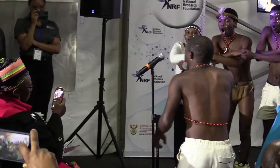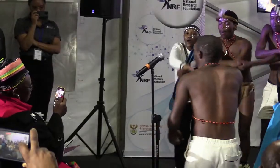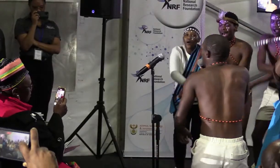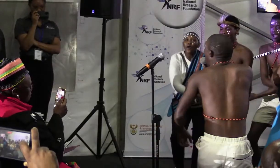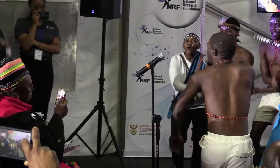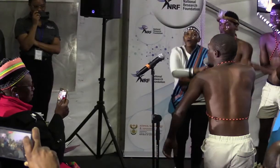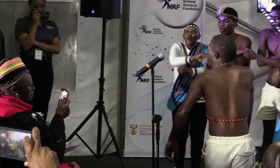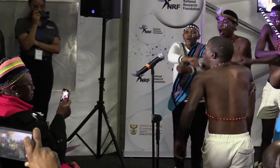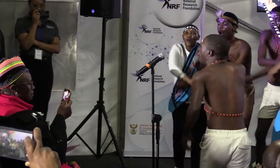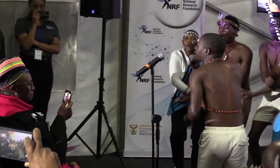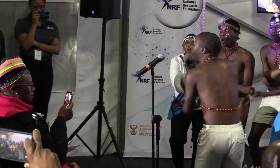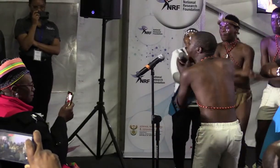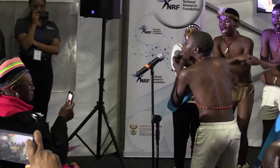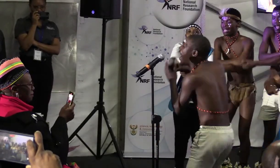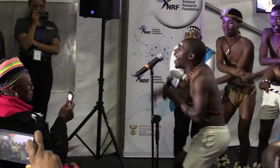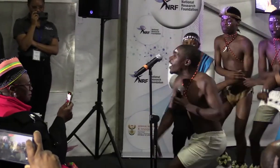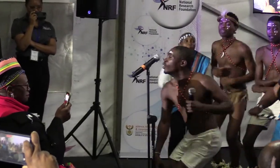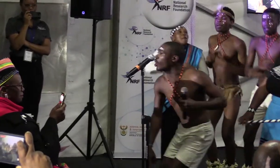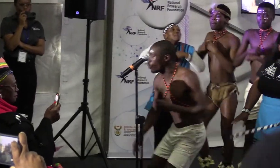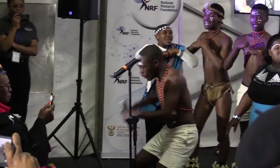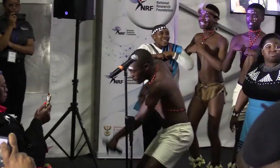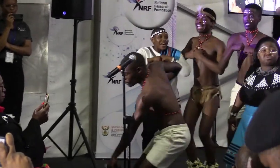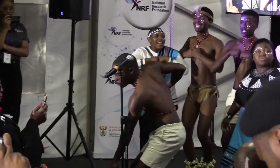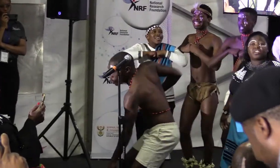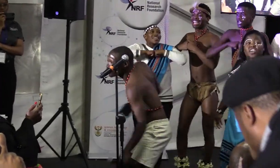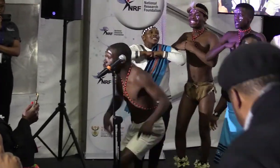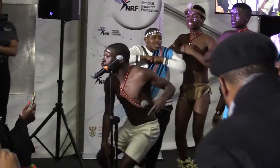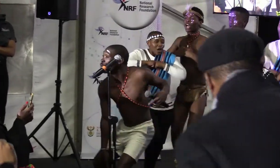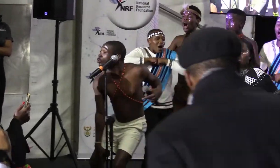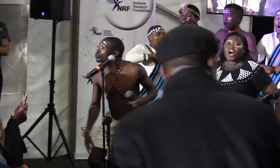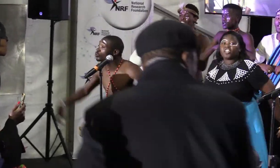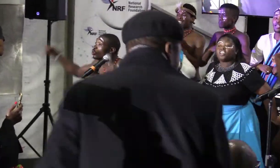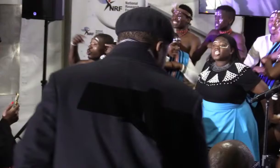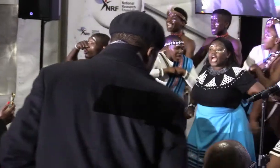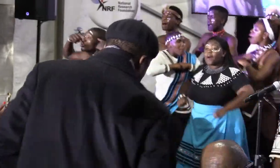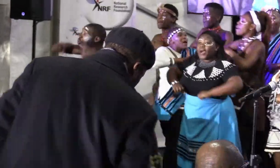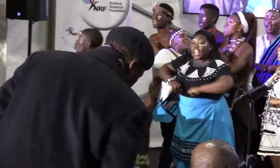inqola yomzantsi Afrika sosoloza baba.